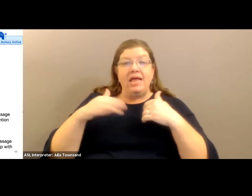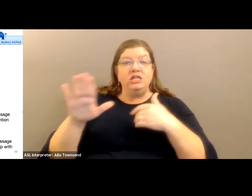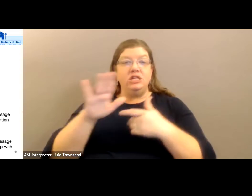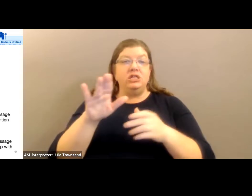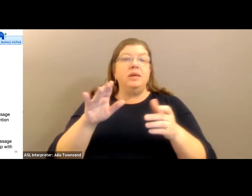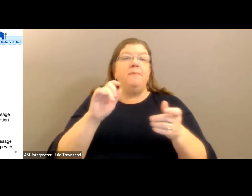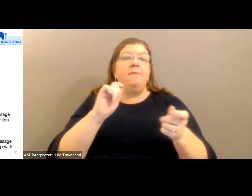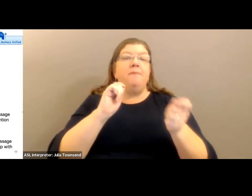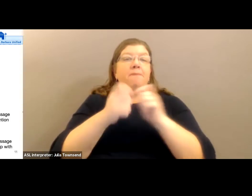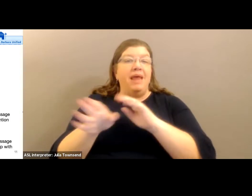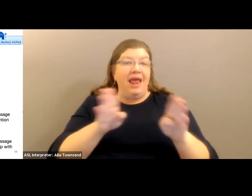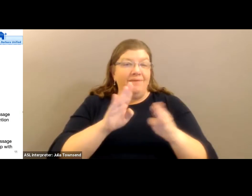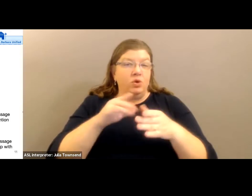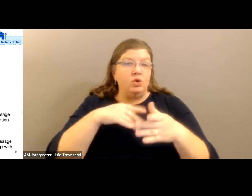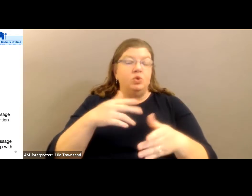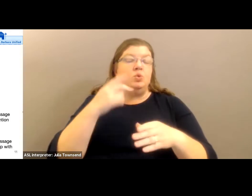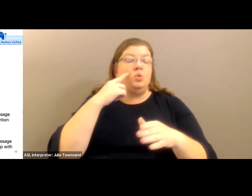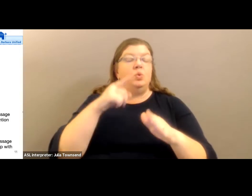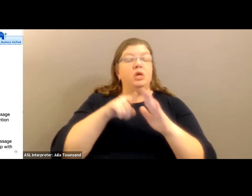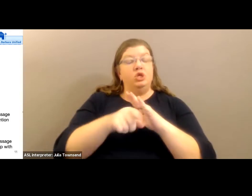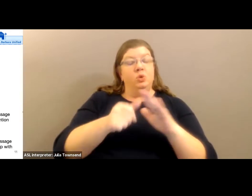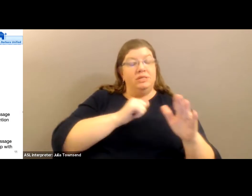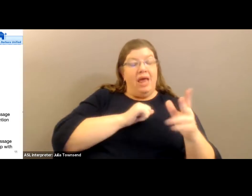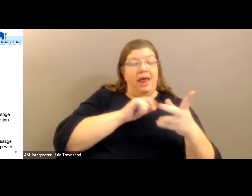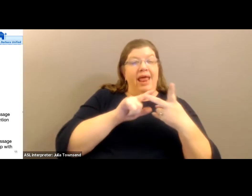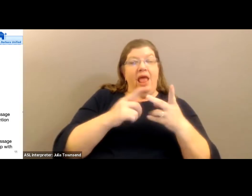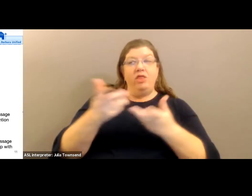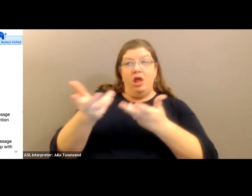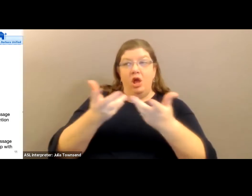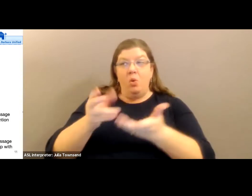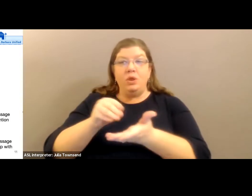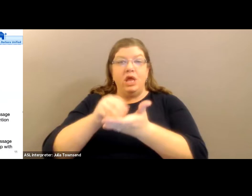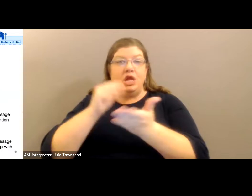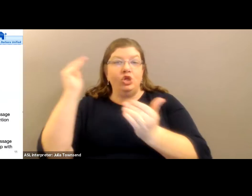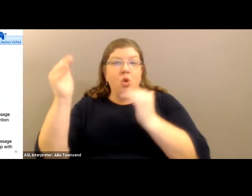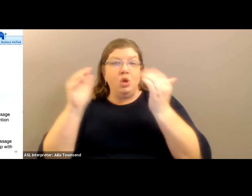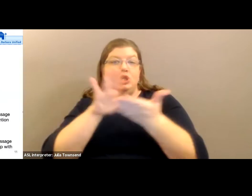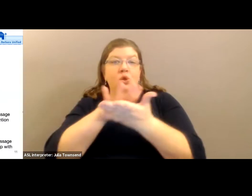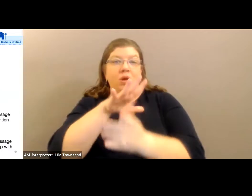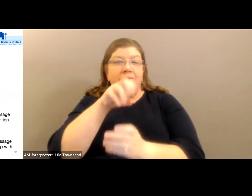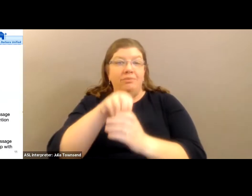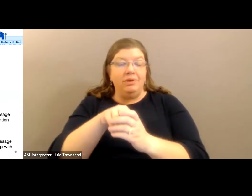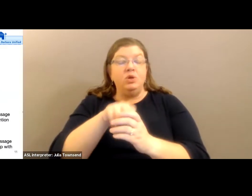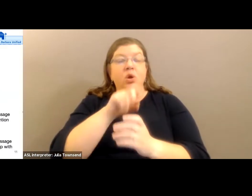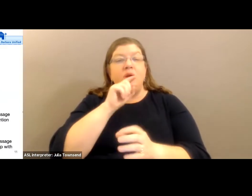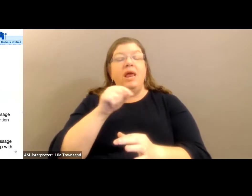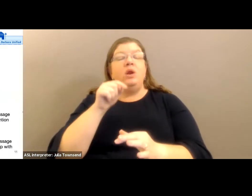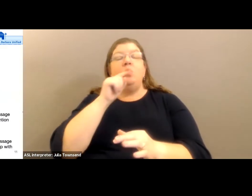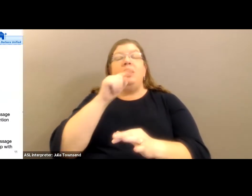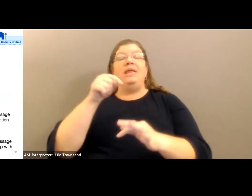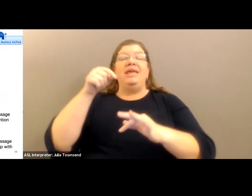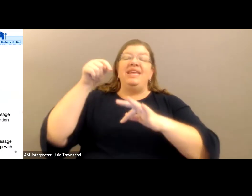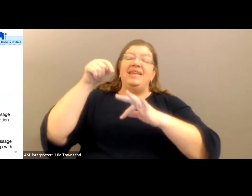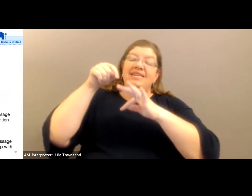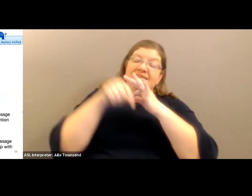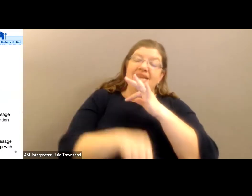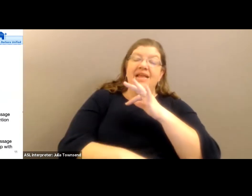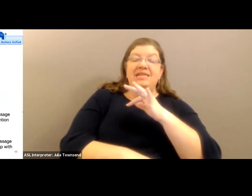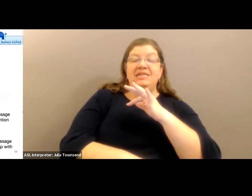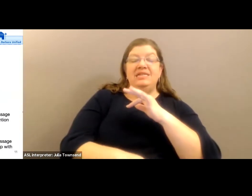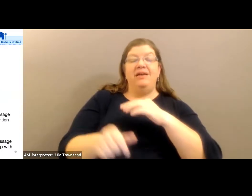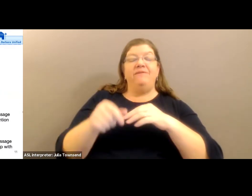their connectedness to adult and their school engagement. So by doing intensive suicide prevention through mental